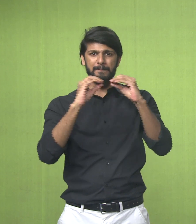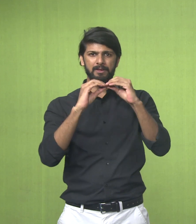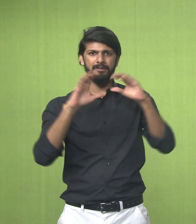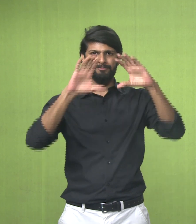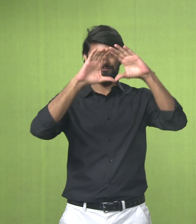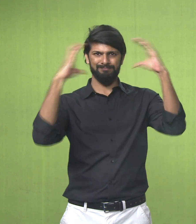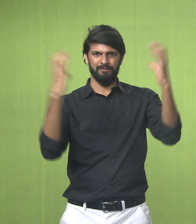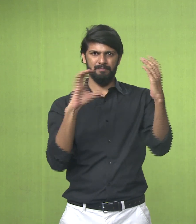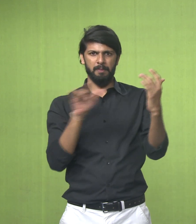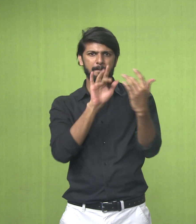B,